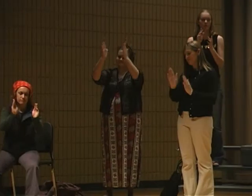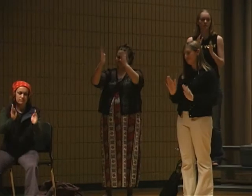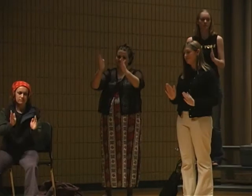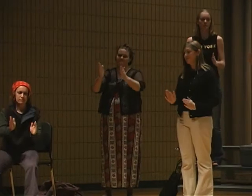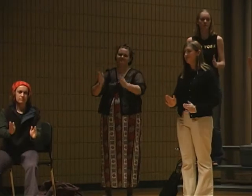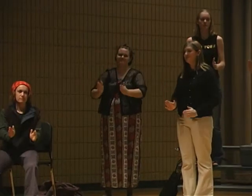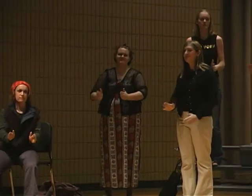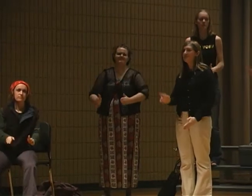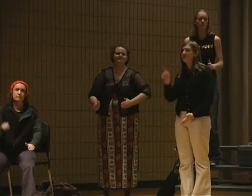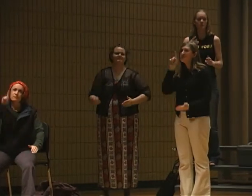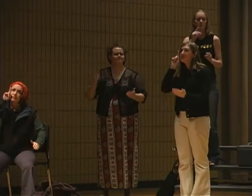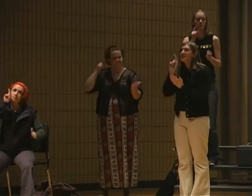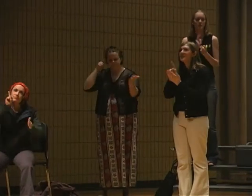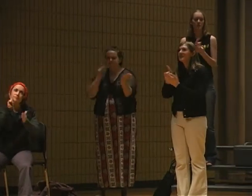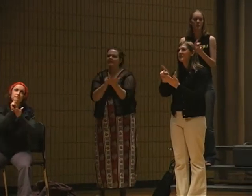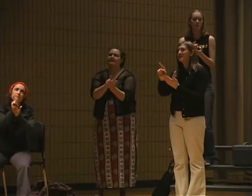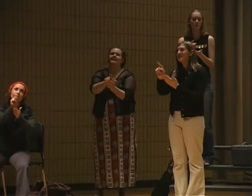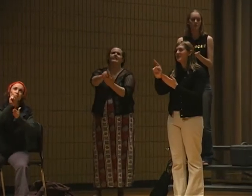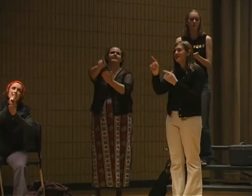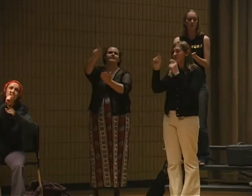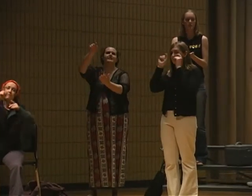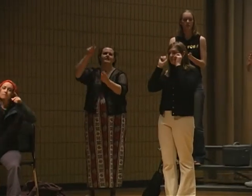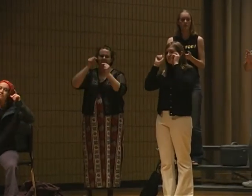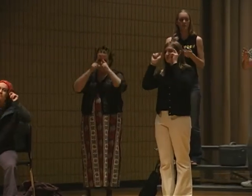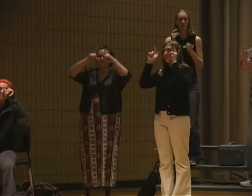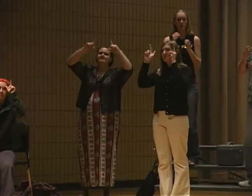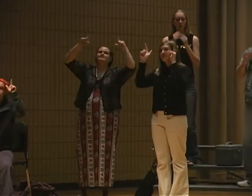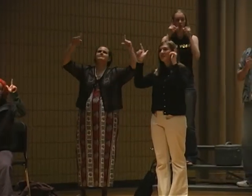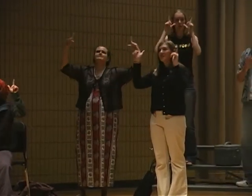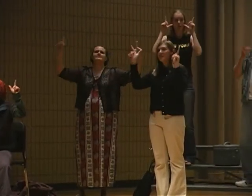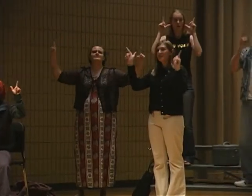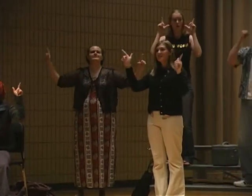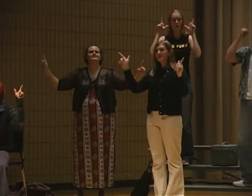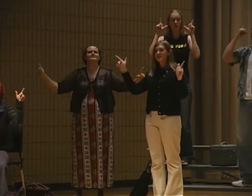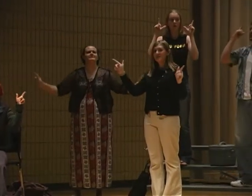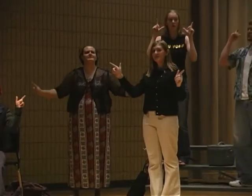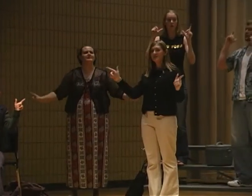to find you. Unexpected, what you did to my